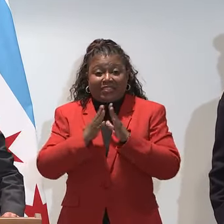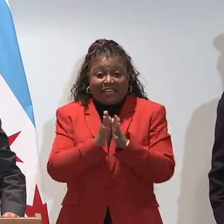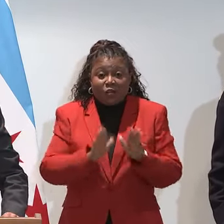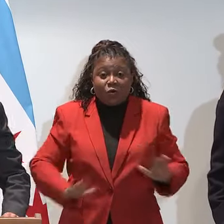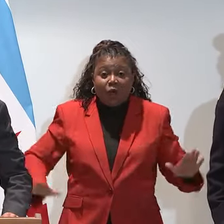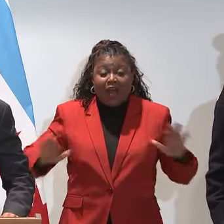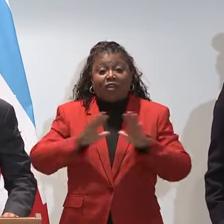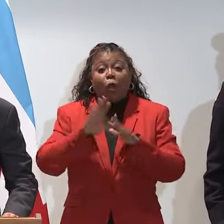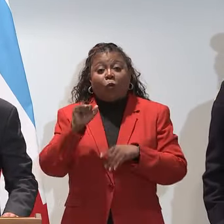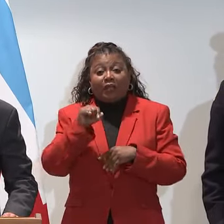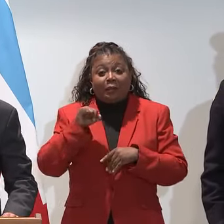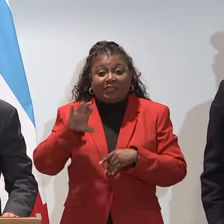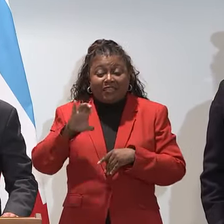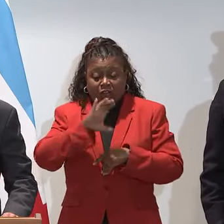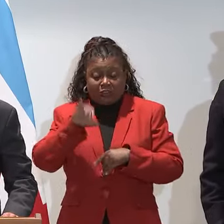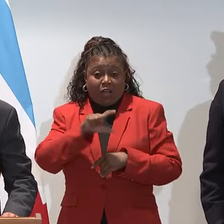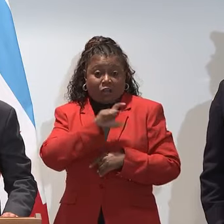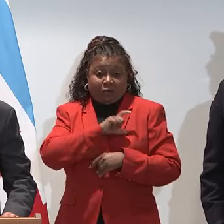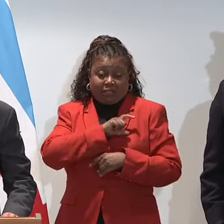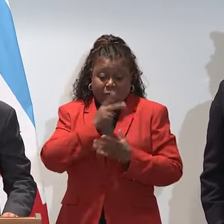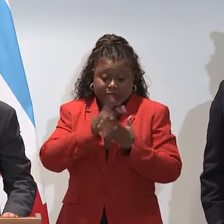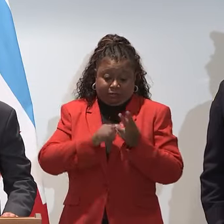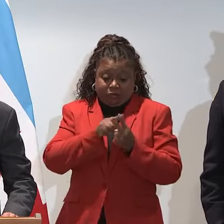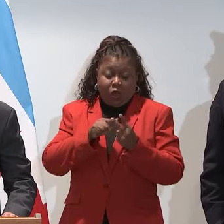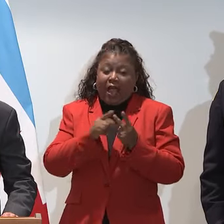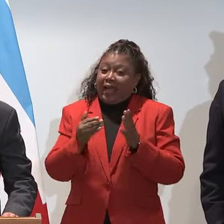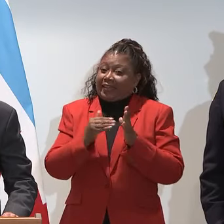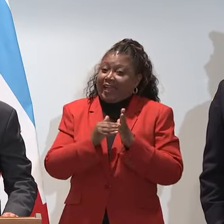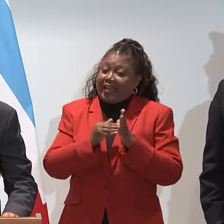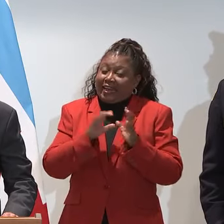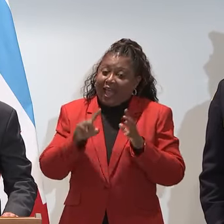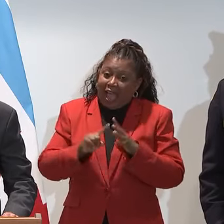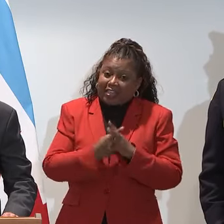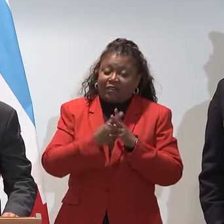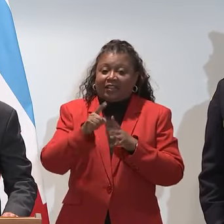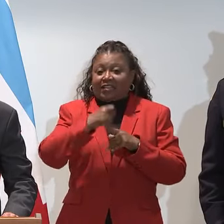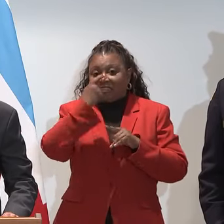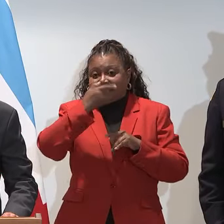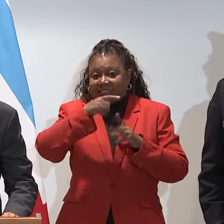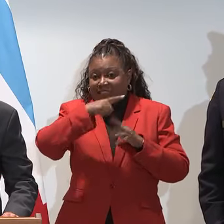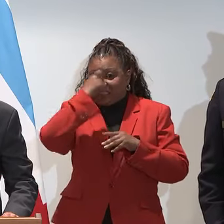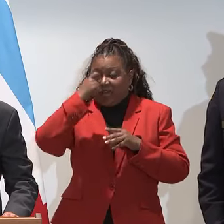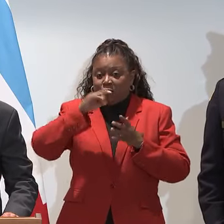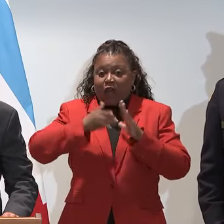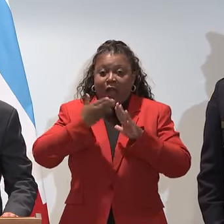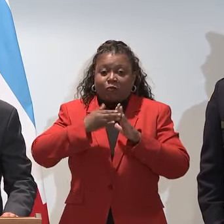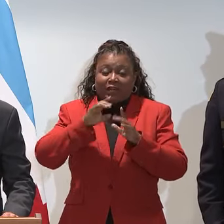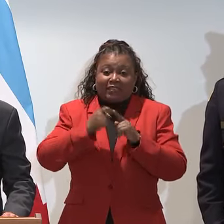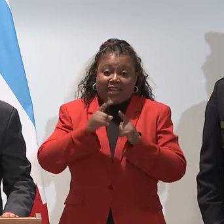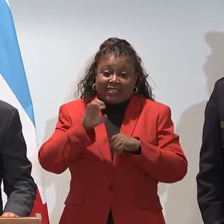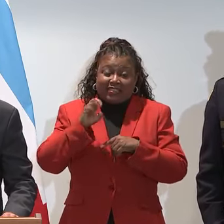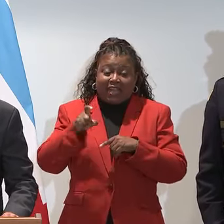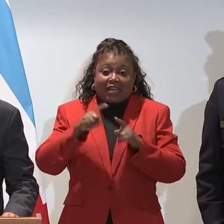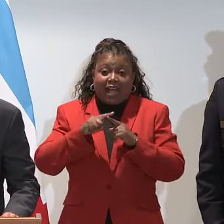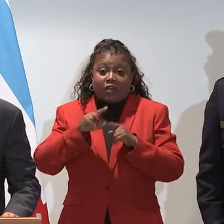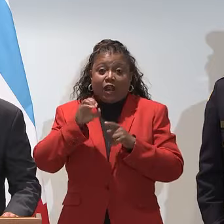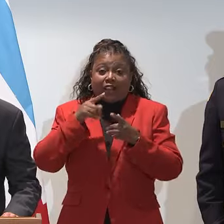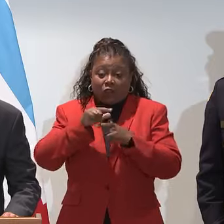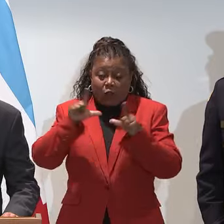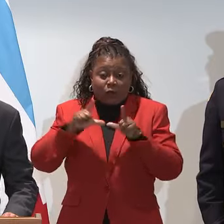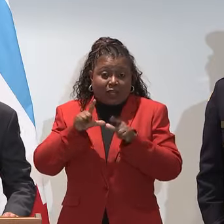citywide, OEMC and the Chicago Police Department will once again activate the Summer Operations Center, the SOC, located at